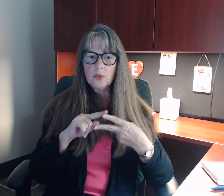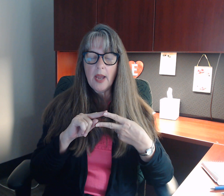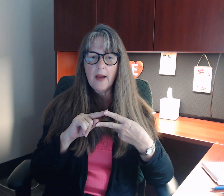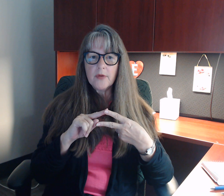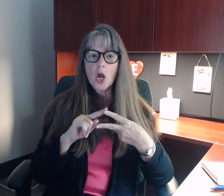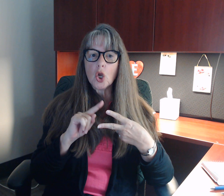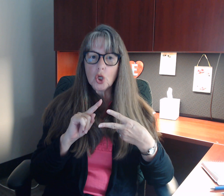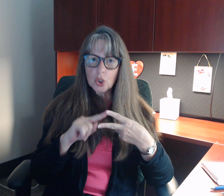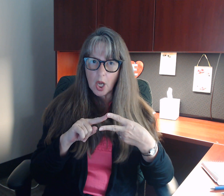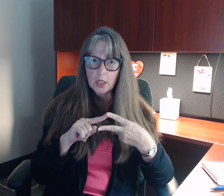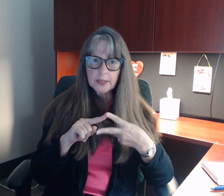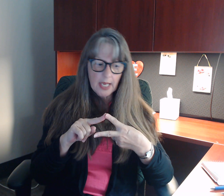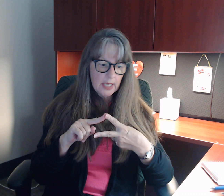have Gallaudet